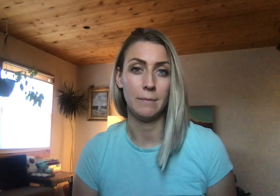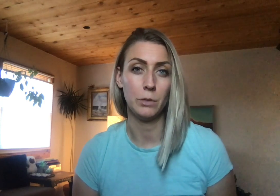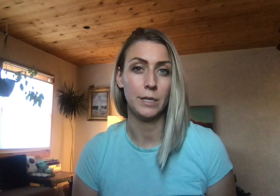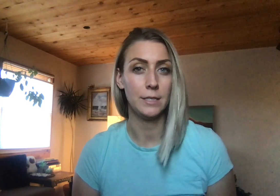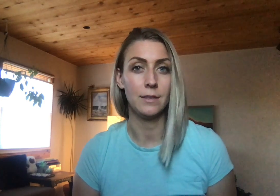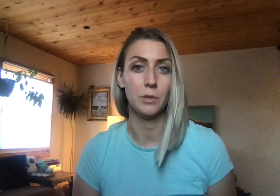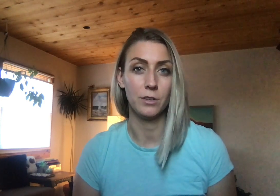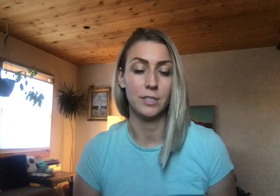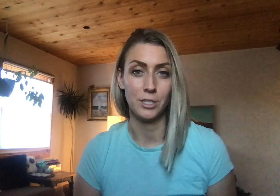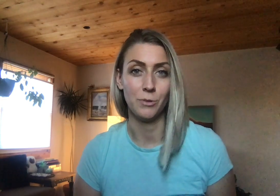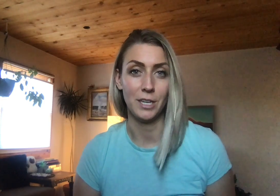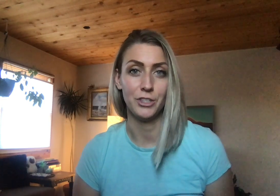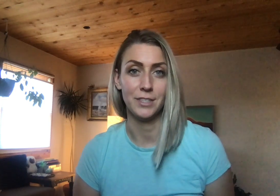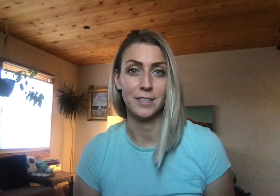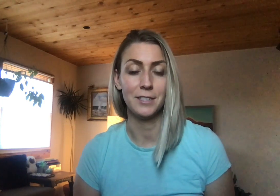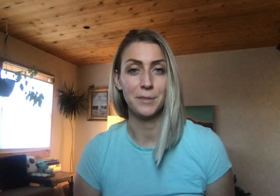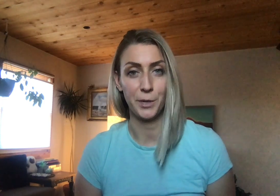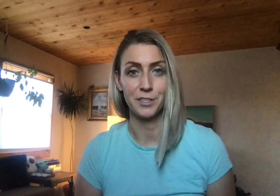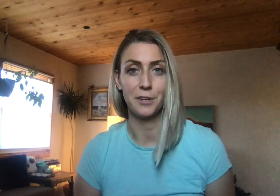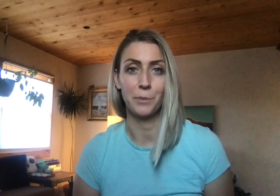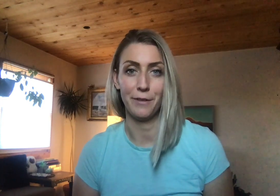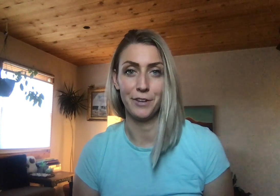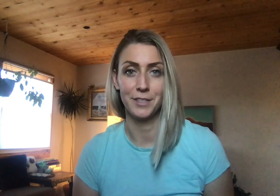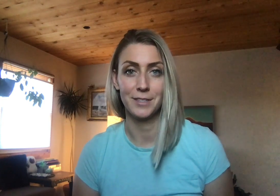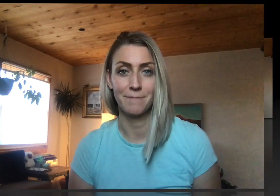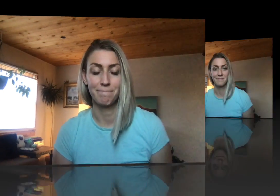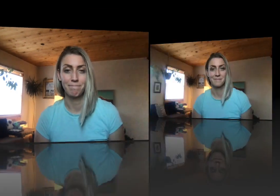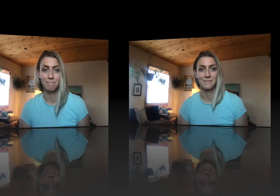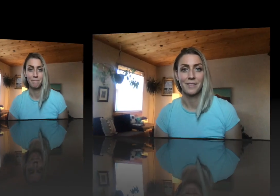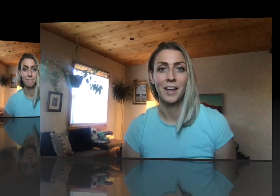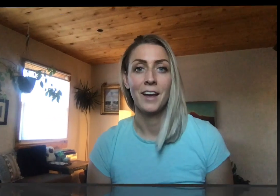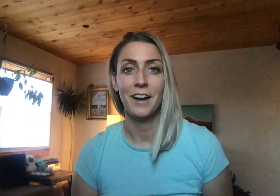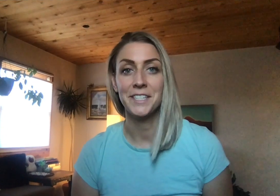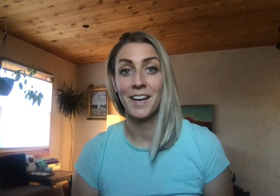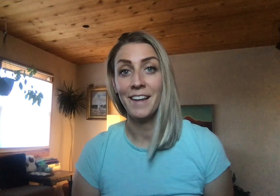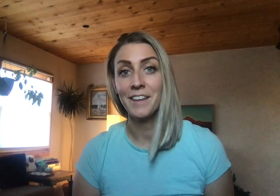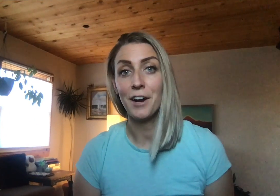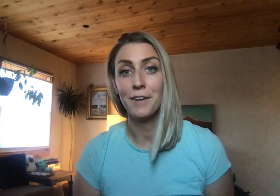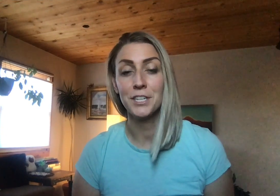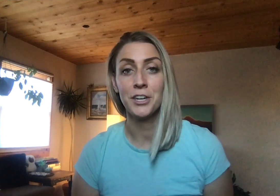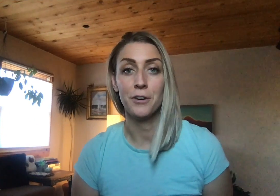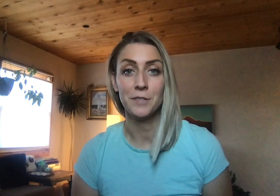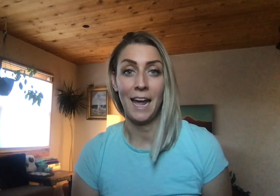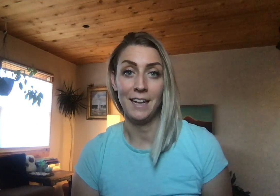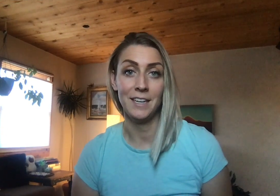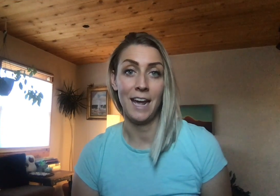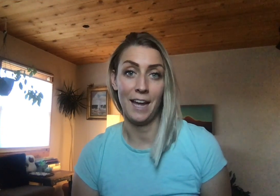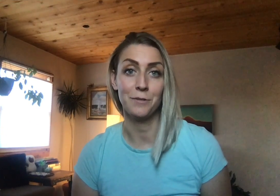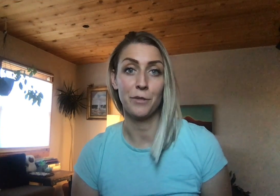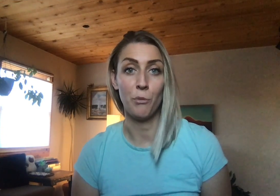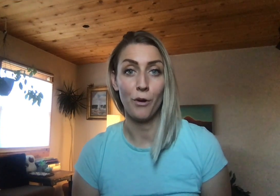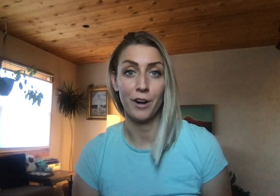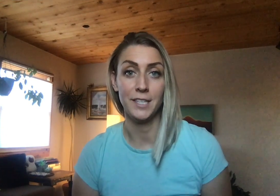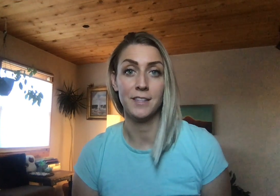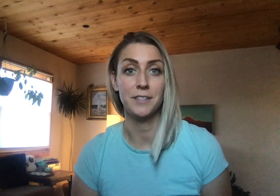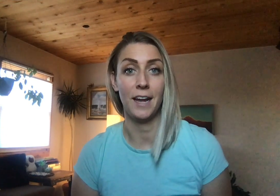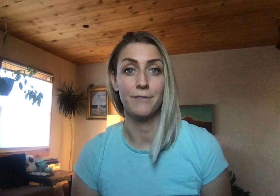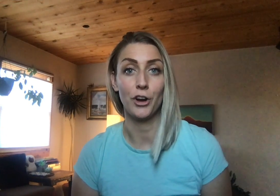pretty similar situations. This is a personal preference. A sign that often goes hand in hand with more is the sign for